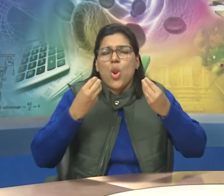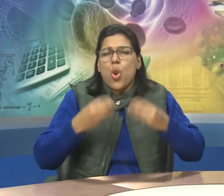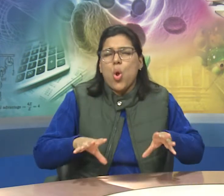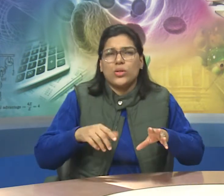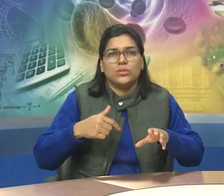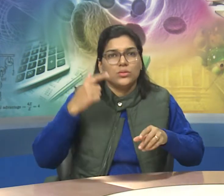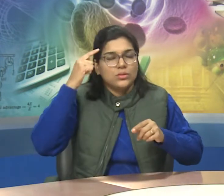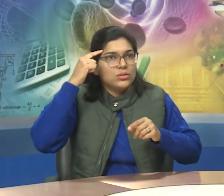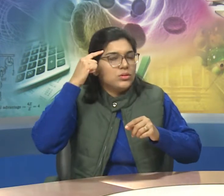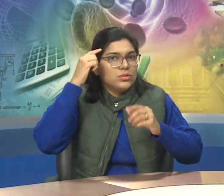stress.